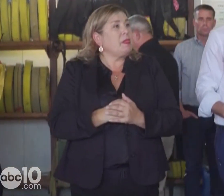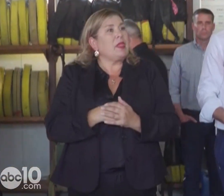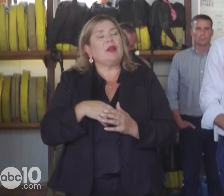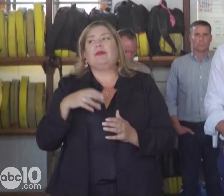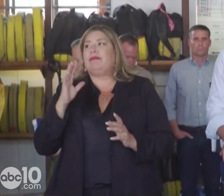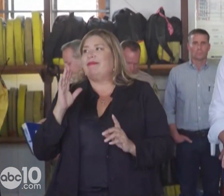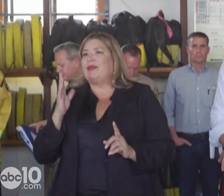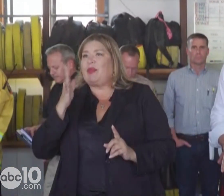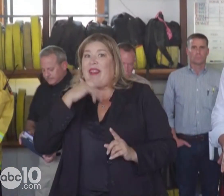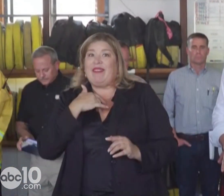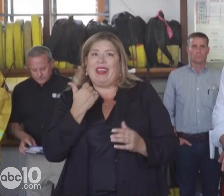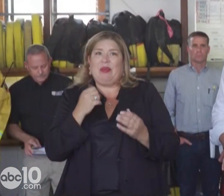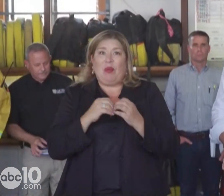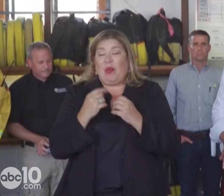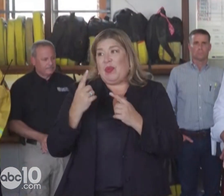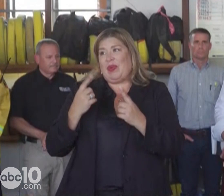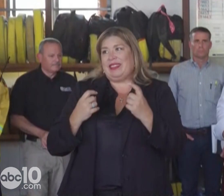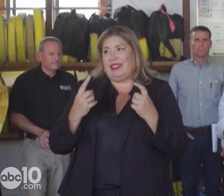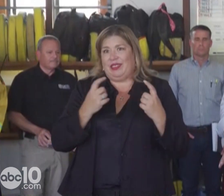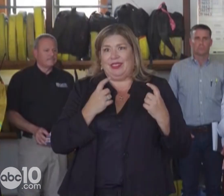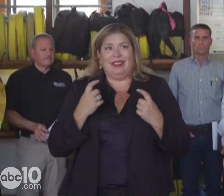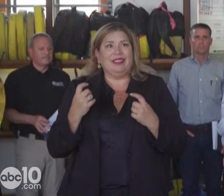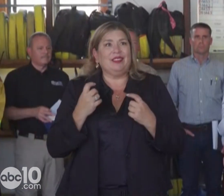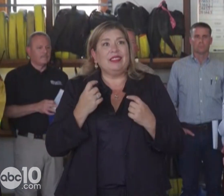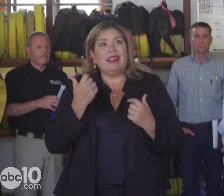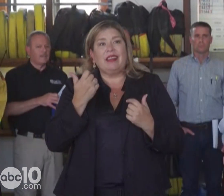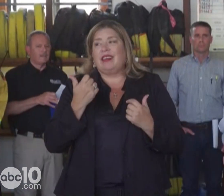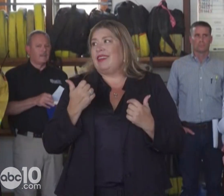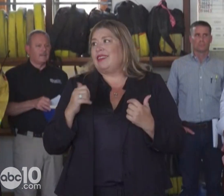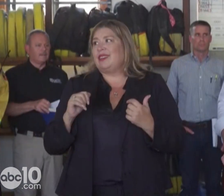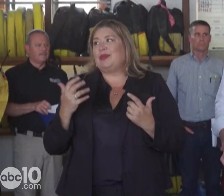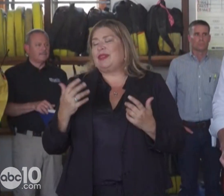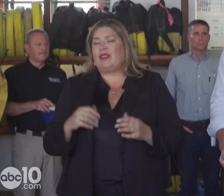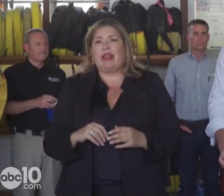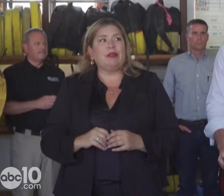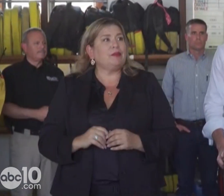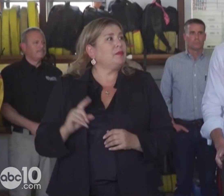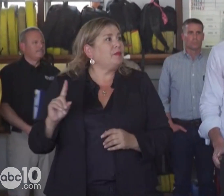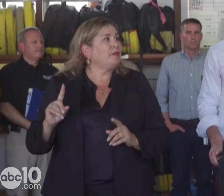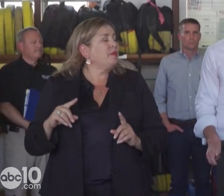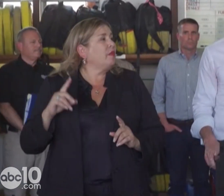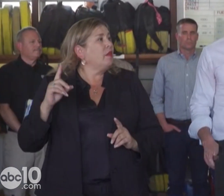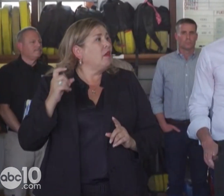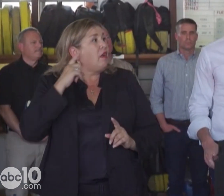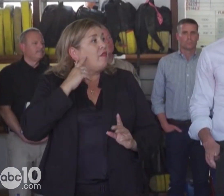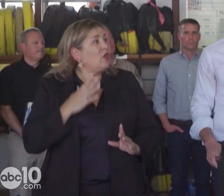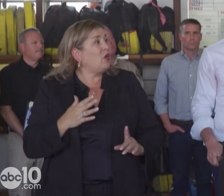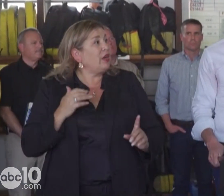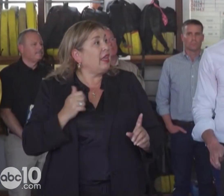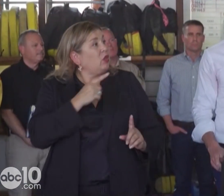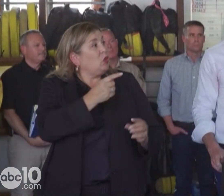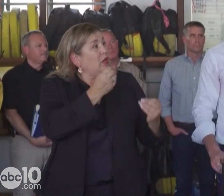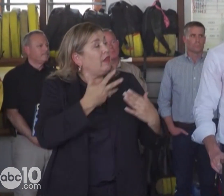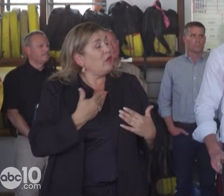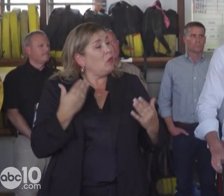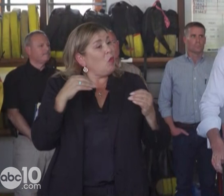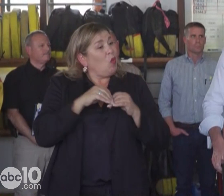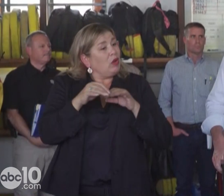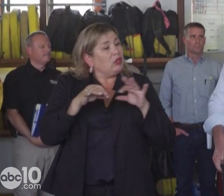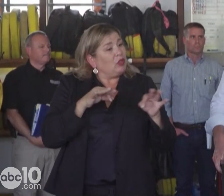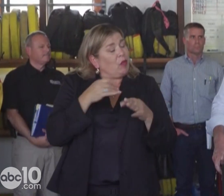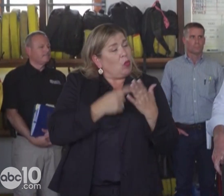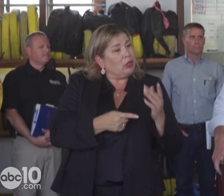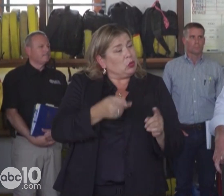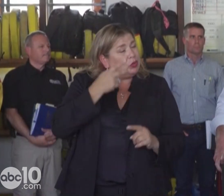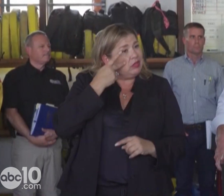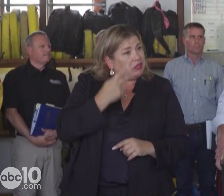bail ourselves to any questions and can have at any of us. Hey, Governor, I'm wondering if you can give us more description of